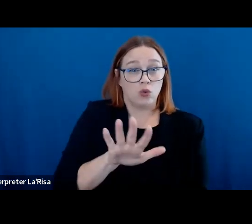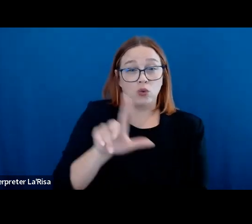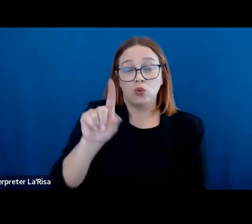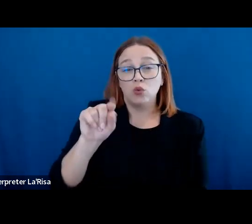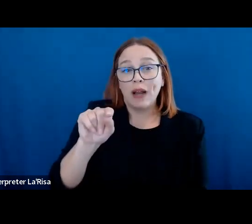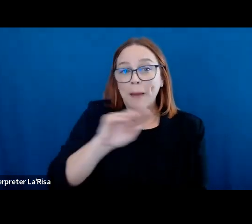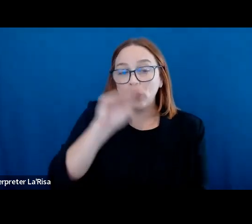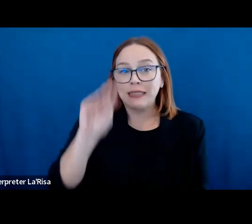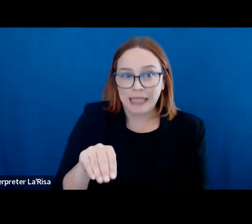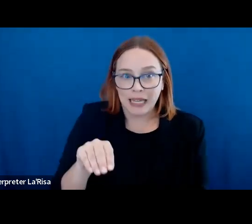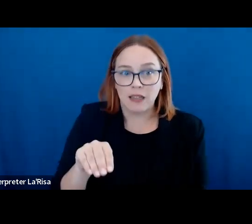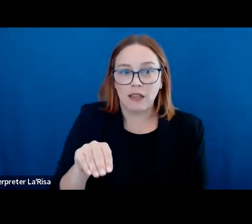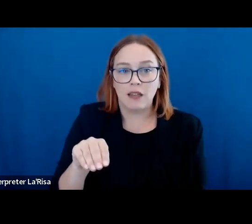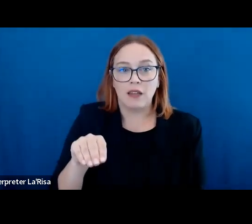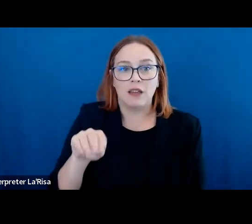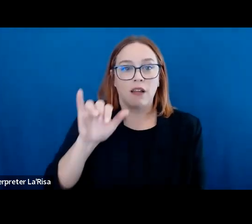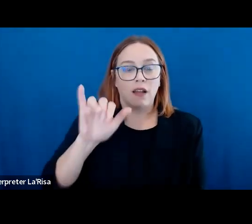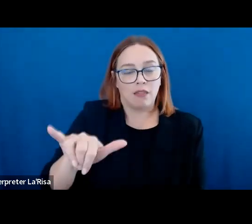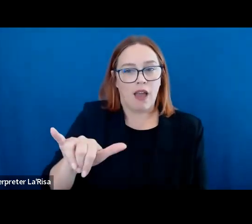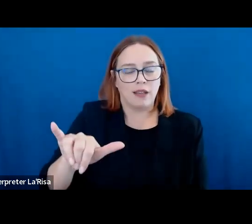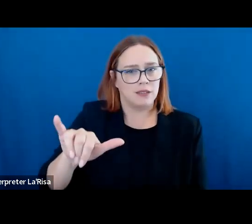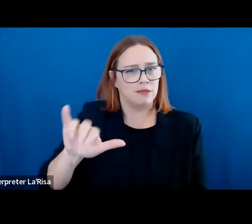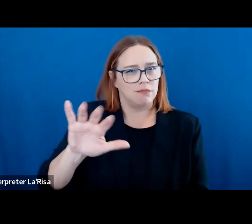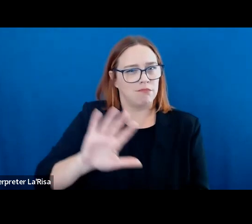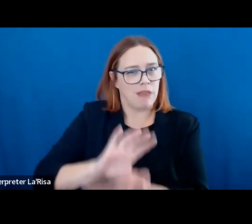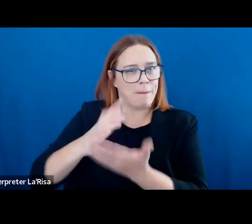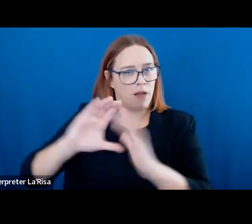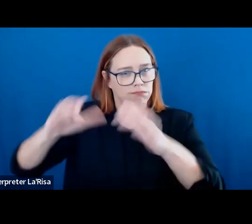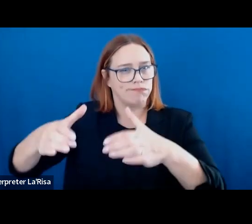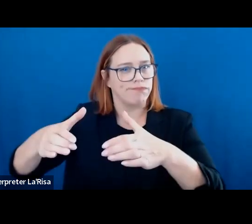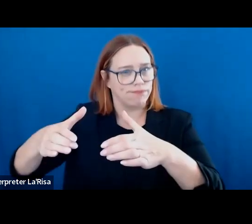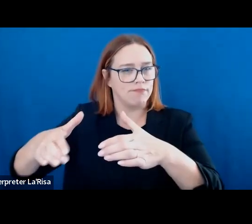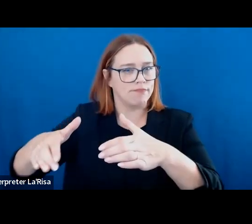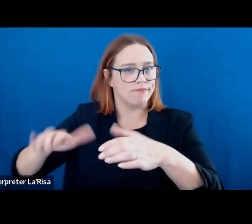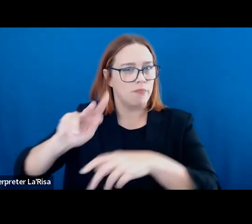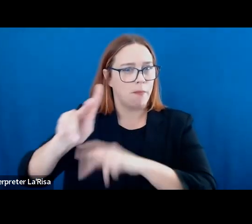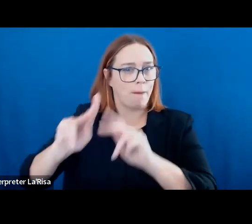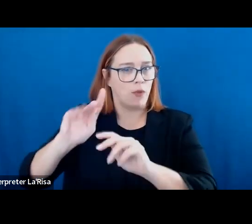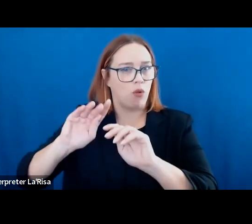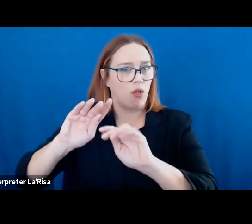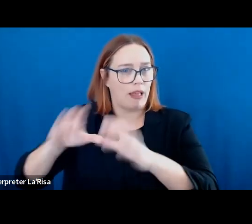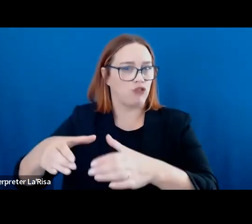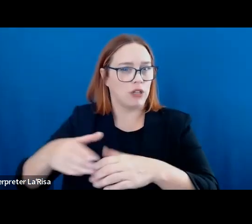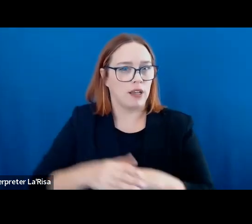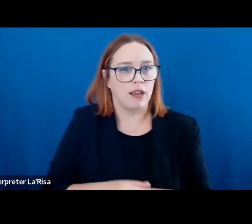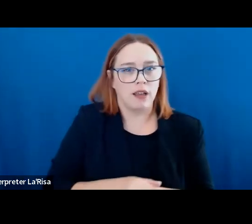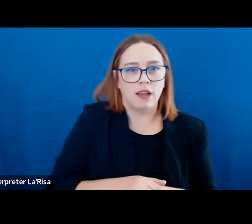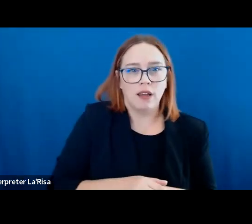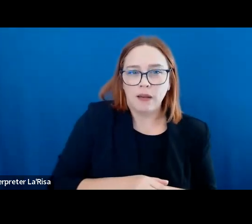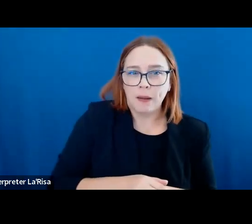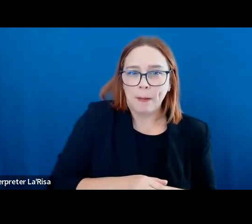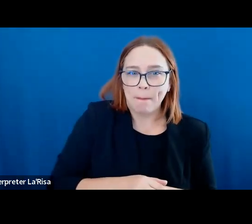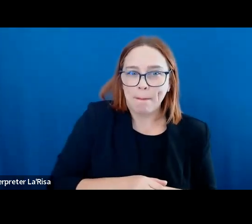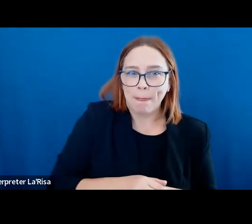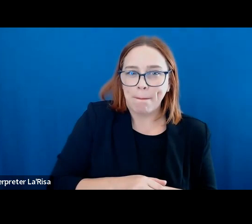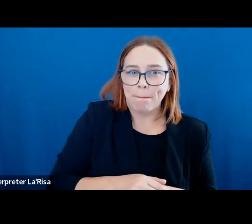Black Americans in the statistics are close behind. I believe it should be higher, if not equal, on